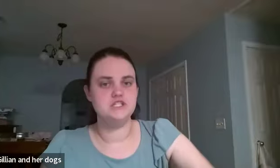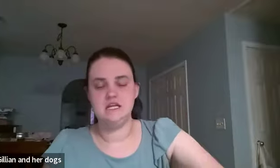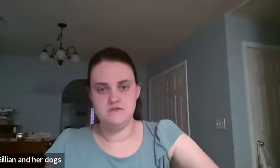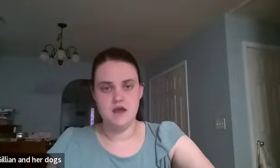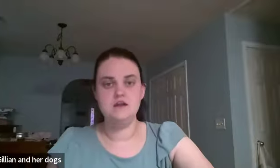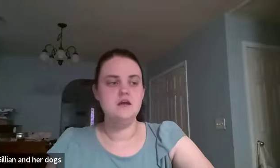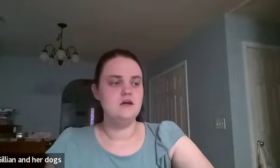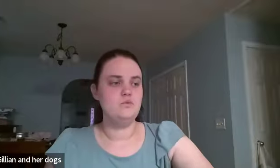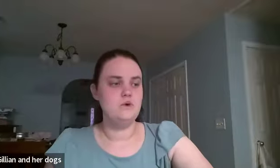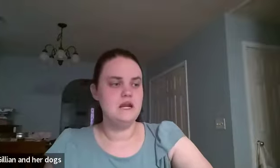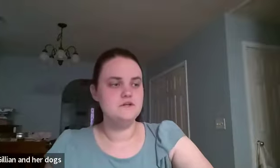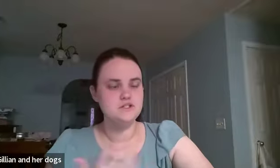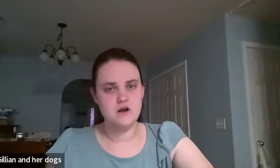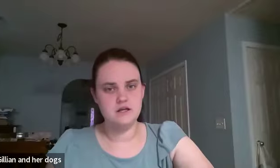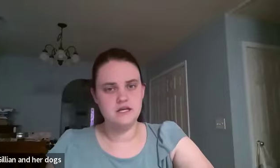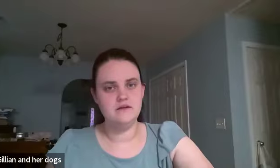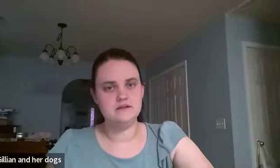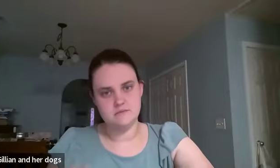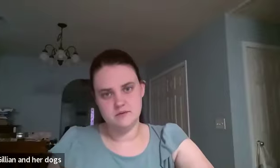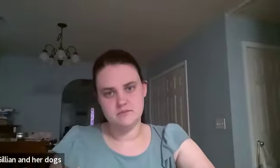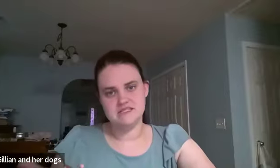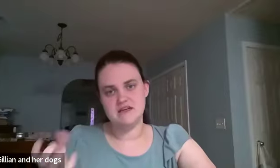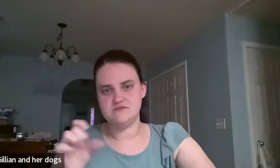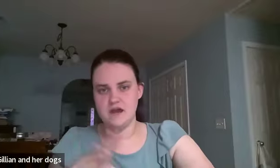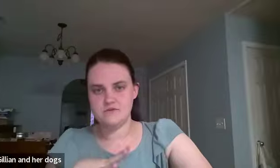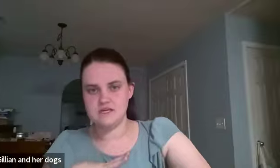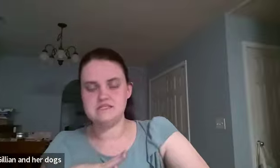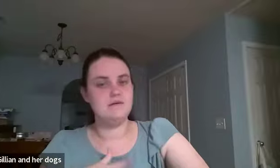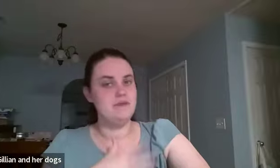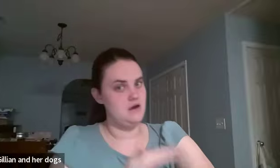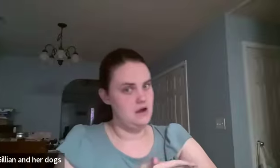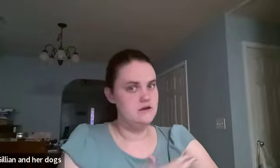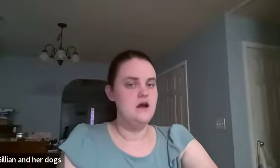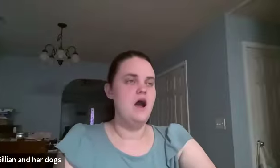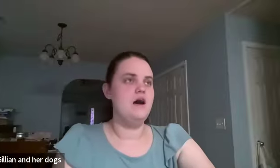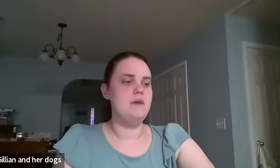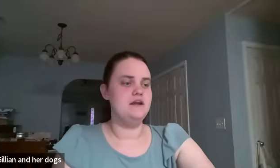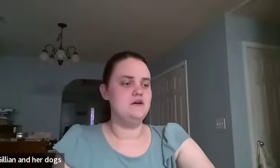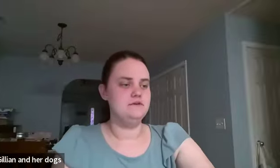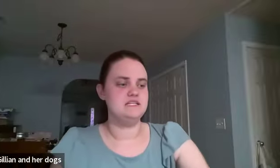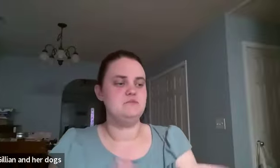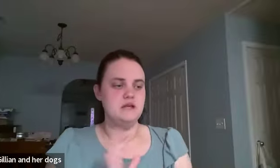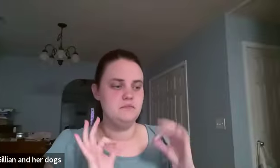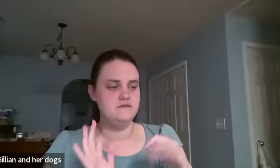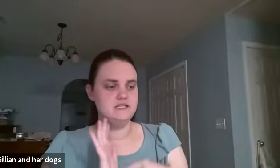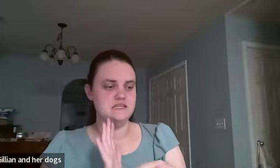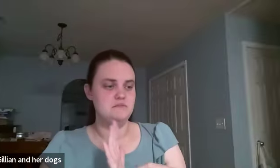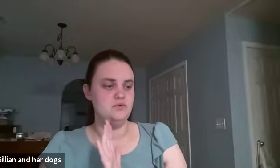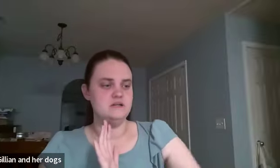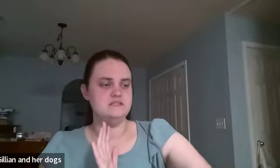French, any of that. Whenever you're talking, some people may say it's fine for this, some may not. I know, for example, like a perfect example is